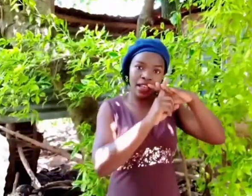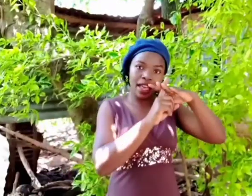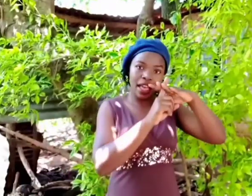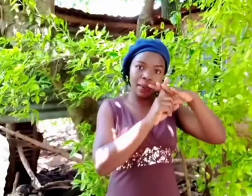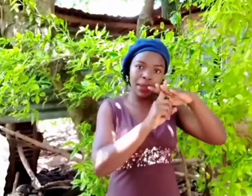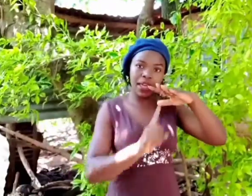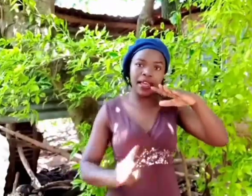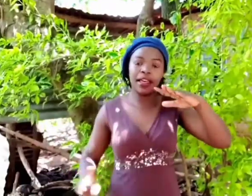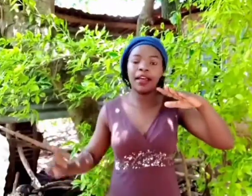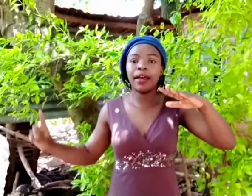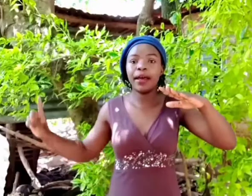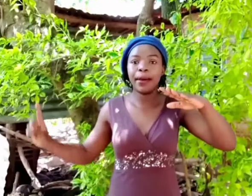appear,